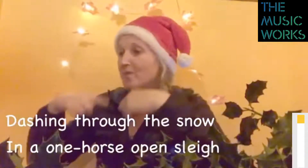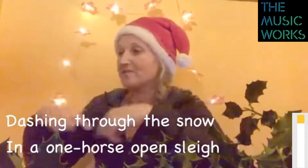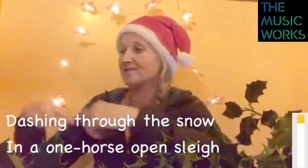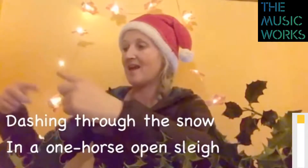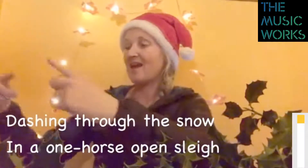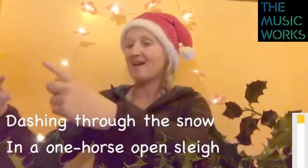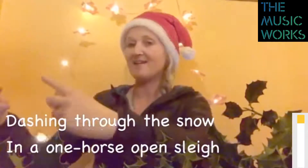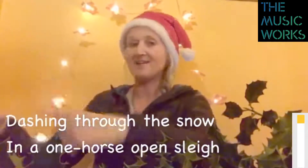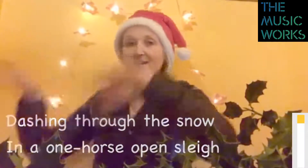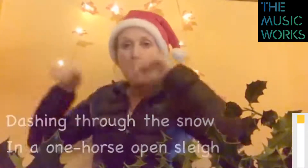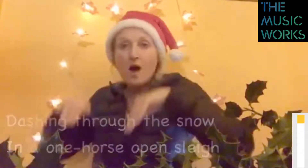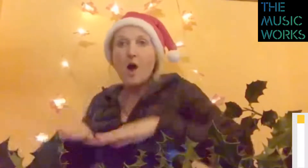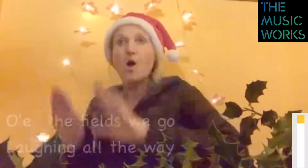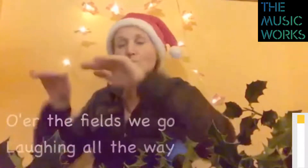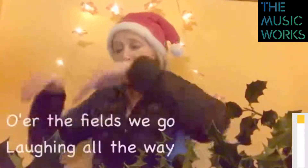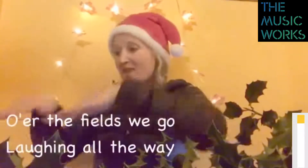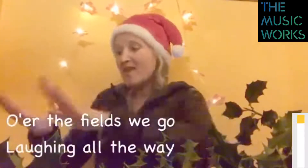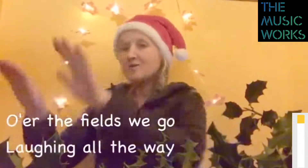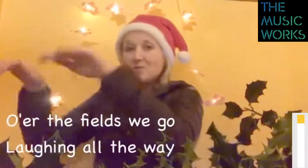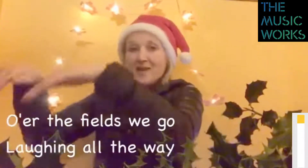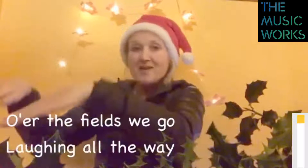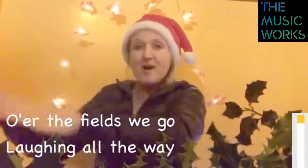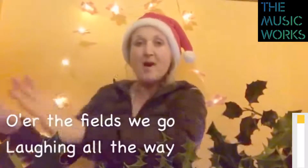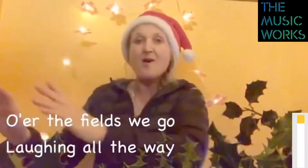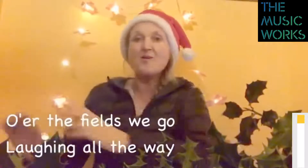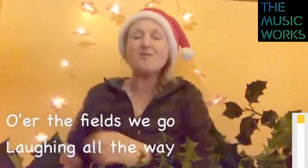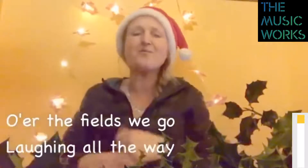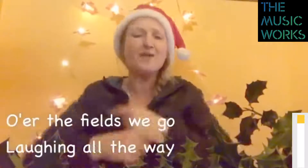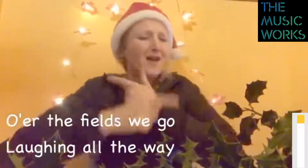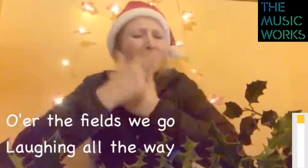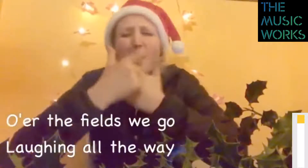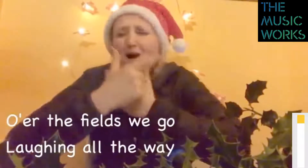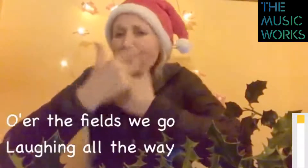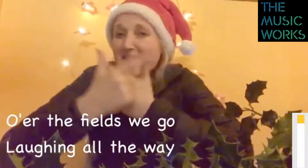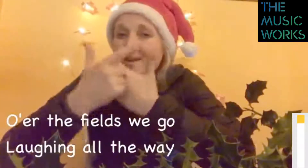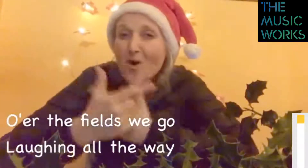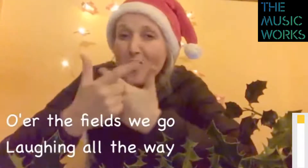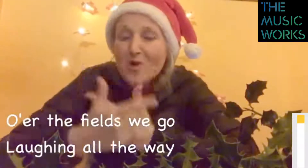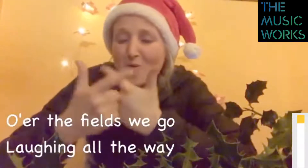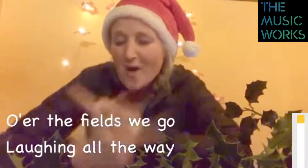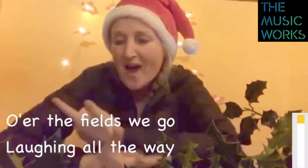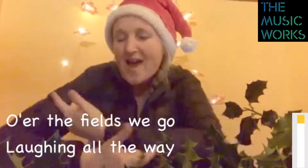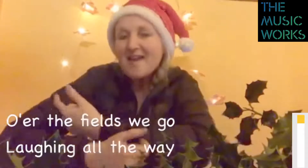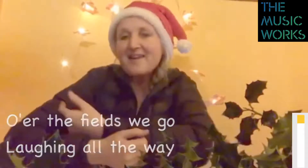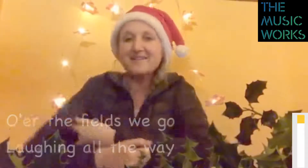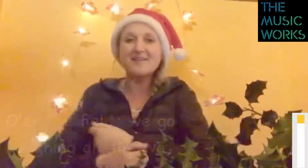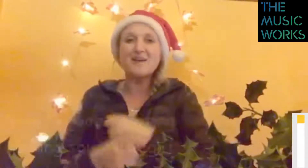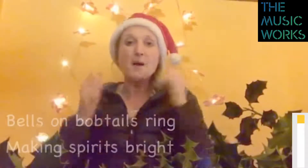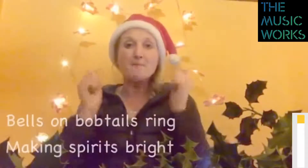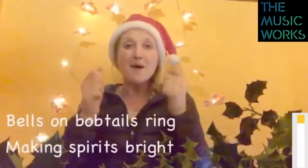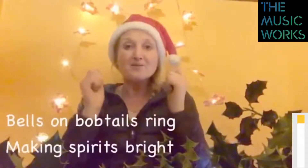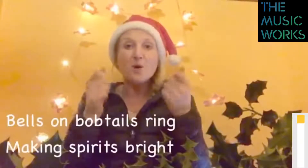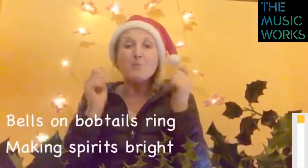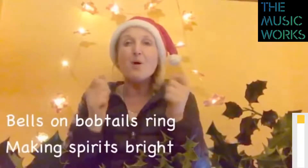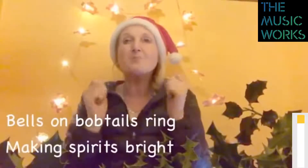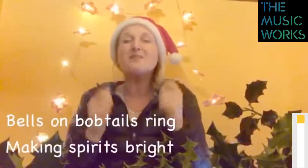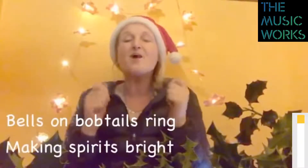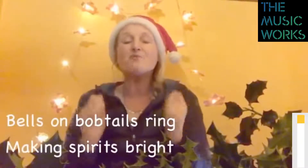open sleigh. Over the hills we go, laughing all the way. Bells on bobtail